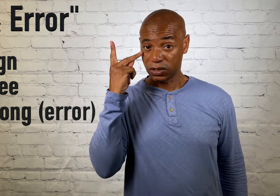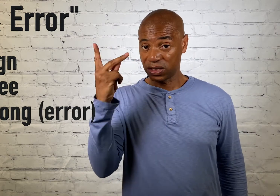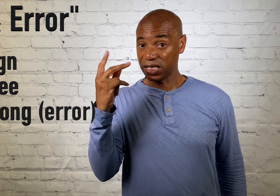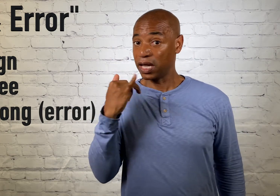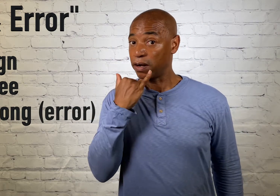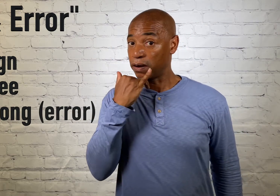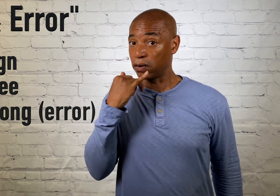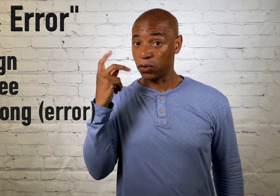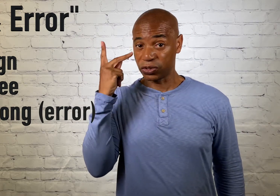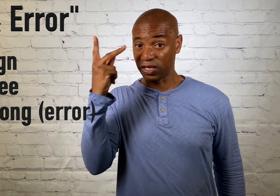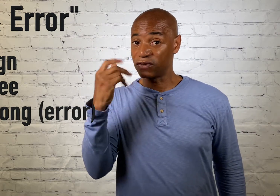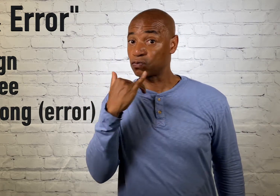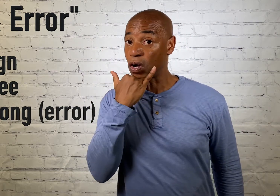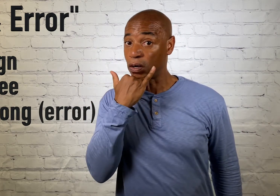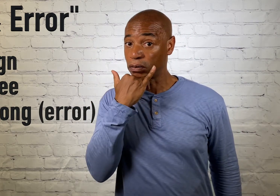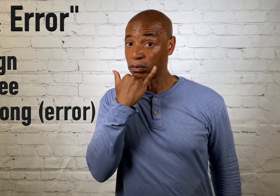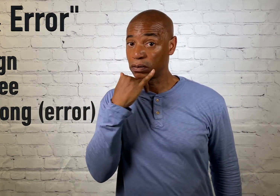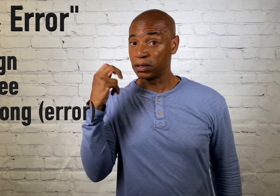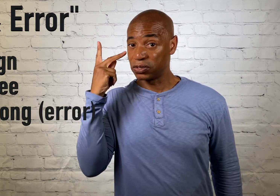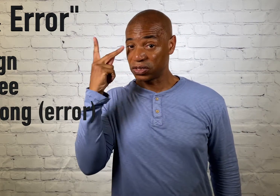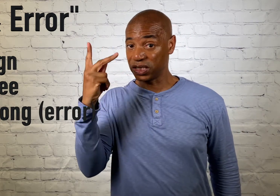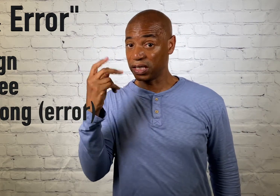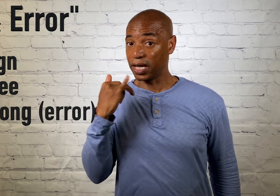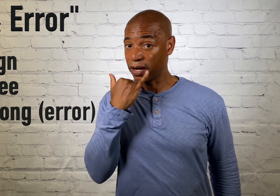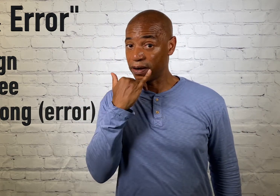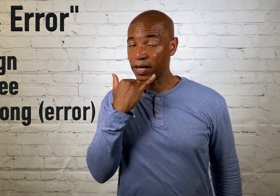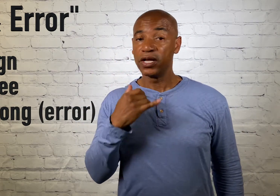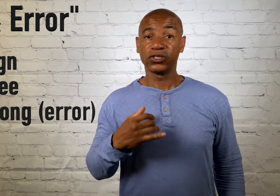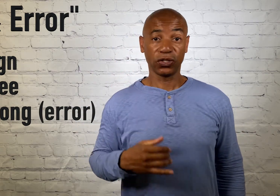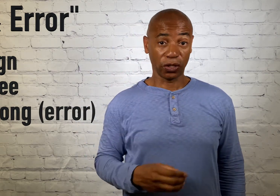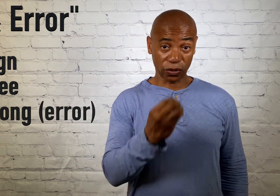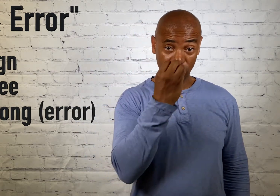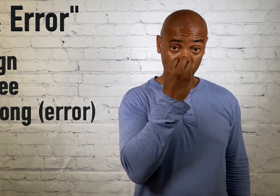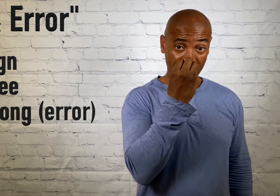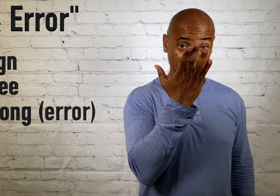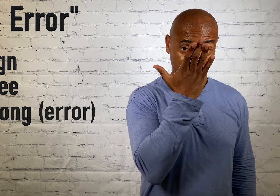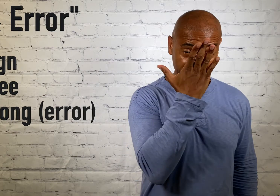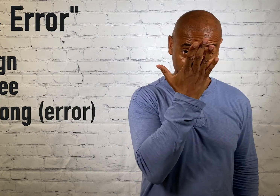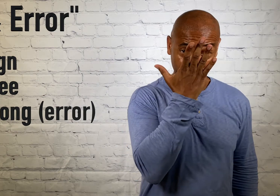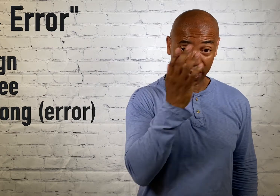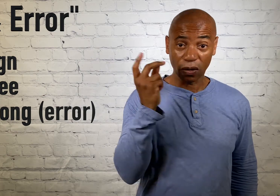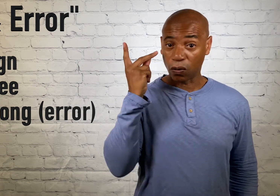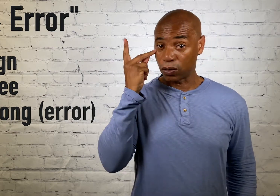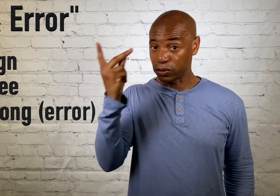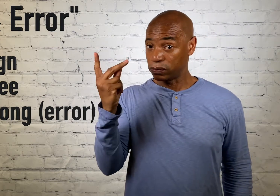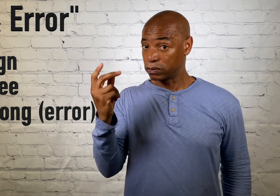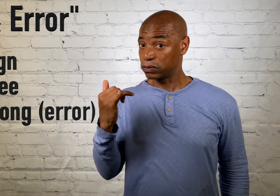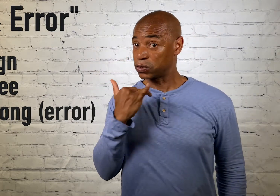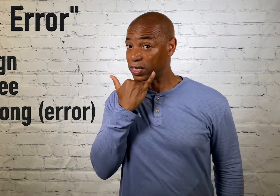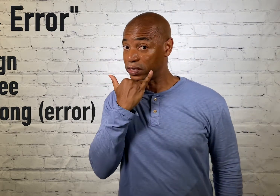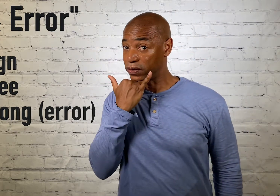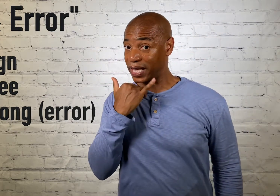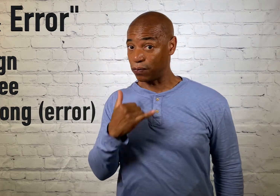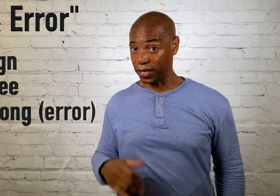See error, or see if it's wrong. See error. So you can do trial and error this way or trial and error that way.